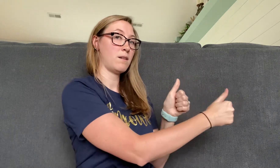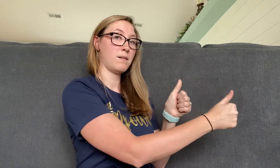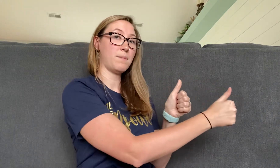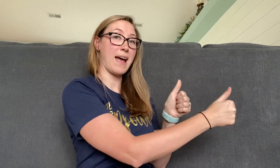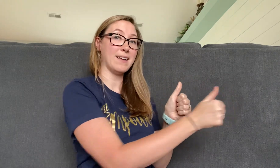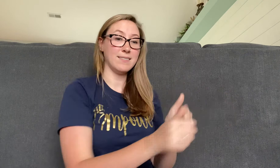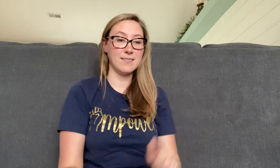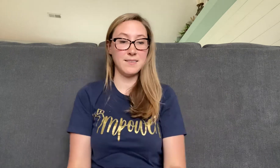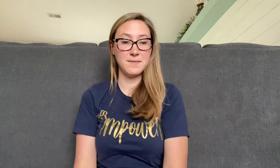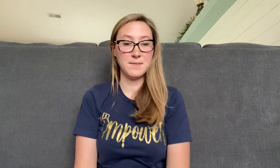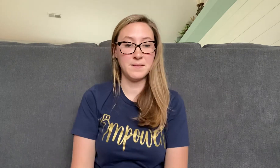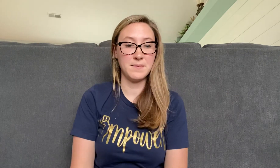pass,